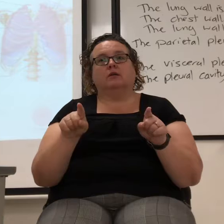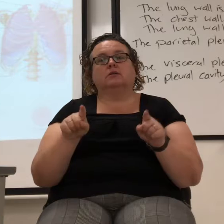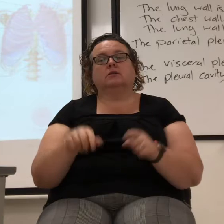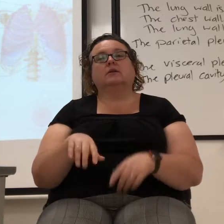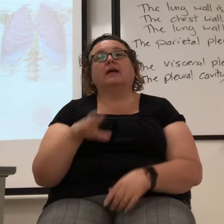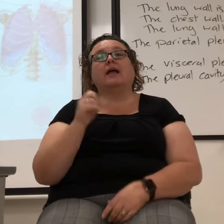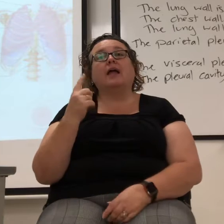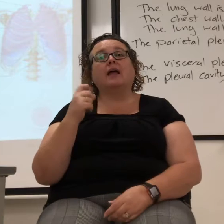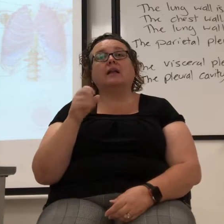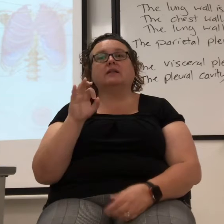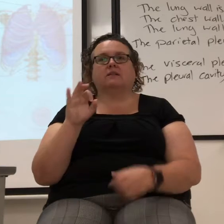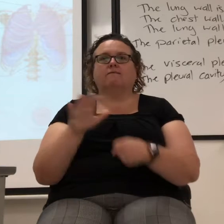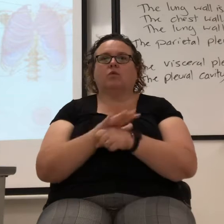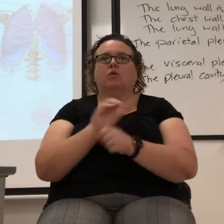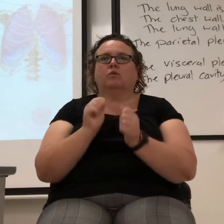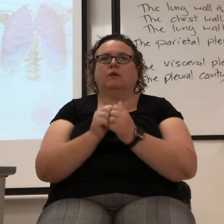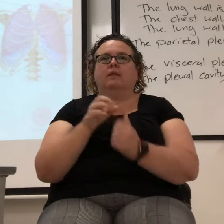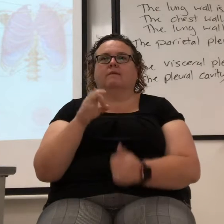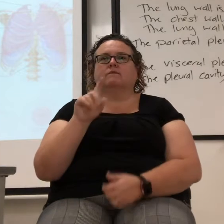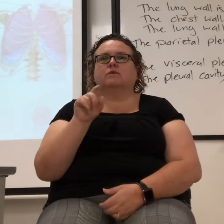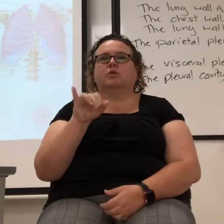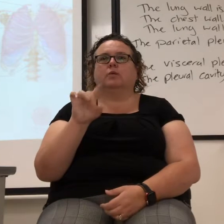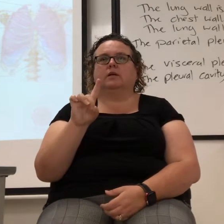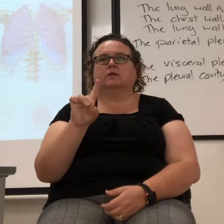And it's fluid filled.